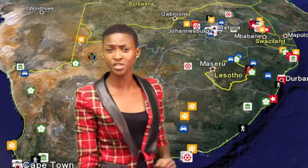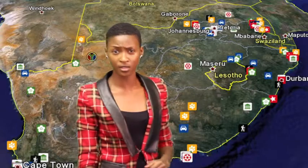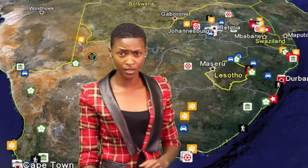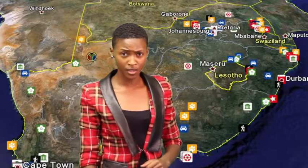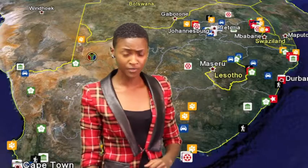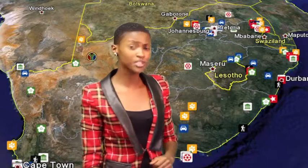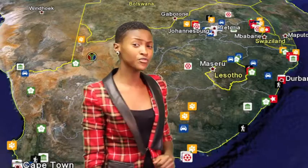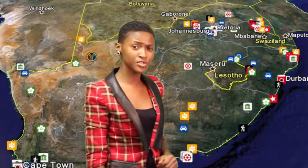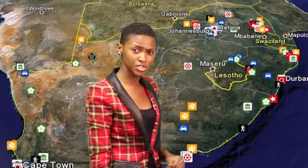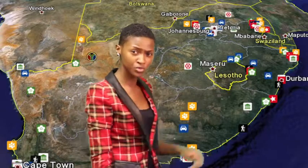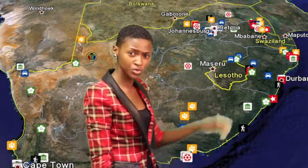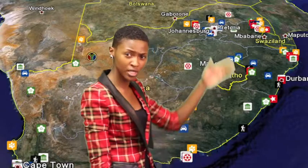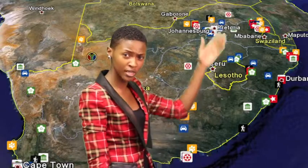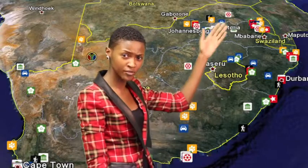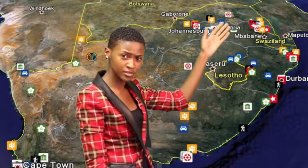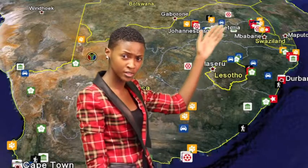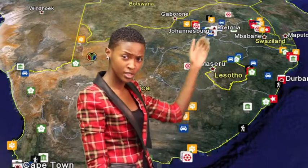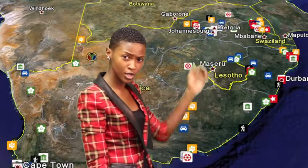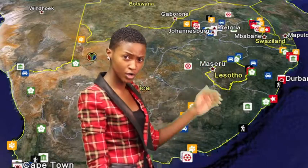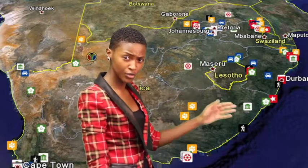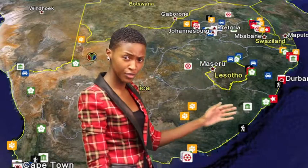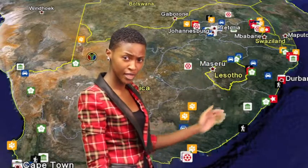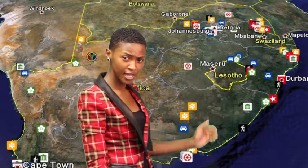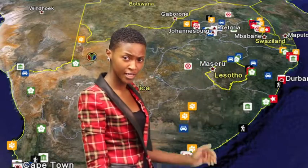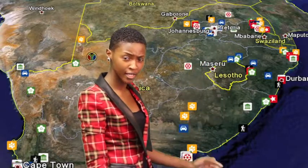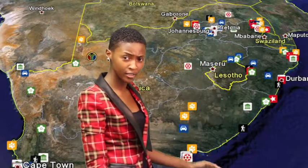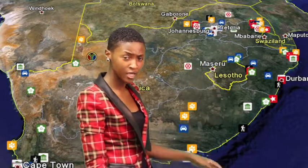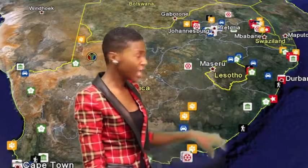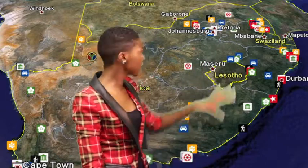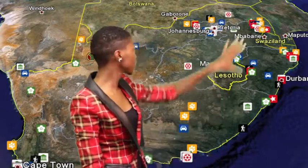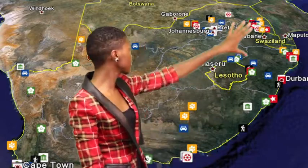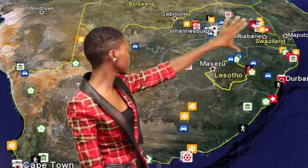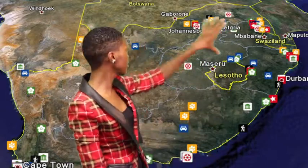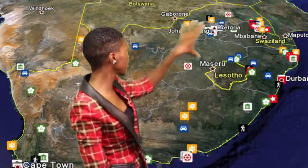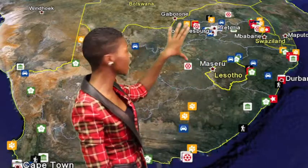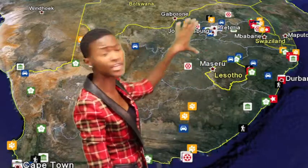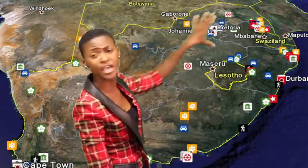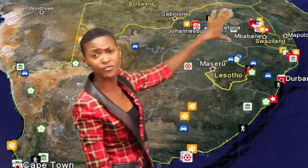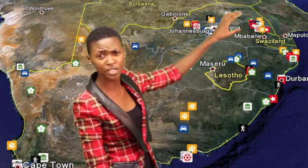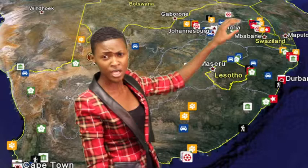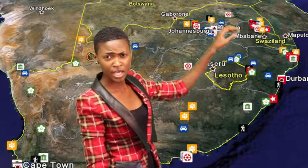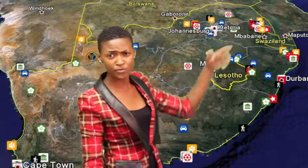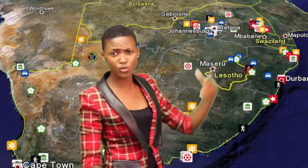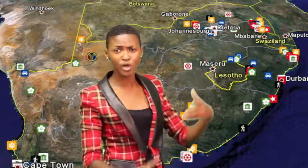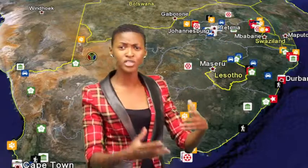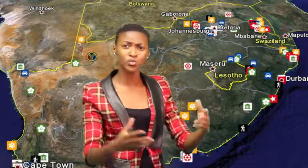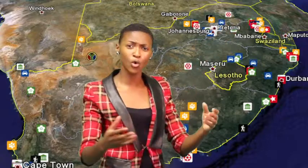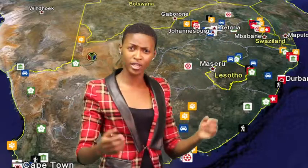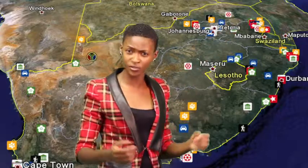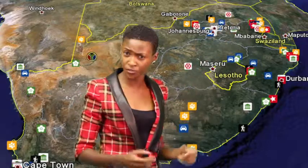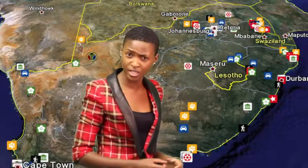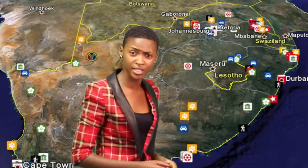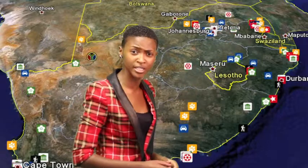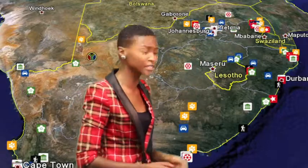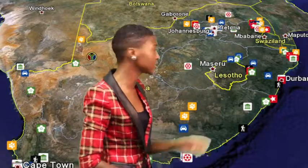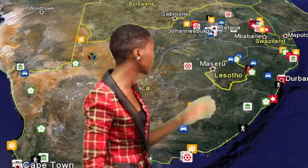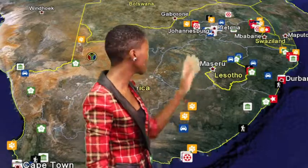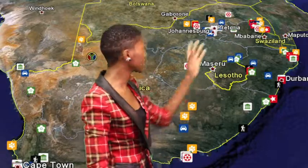seeing the differences between heaven, earth, and hell. As you can see here in heaven, everyone is walking freely, and